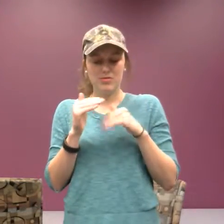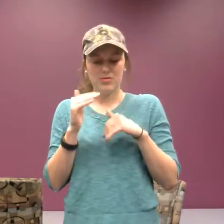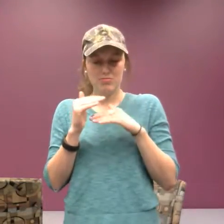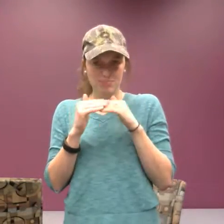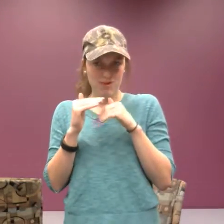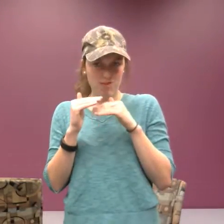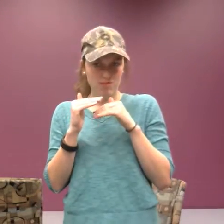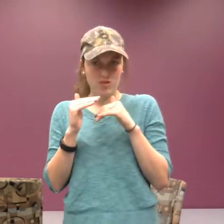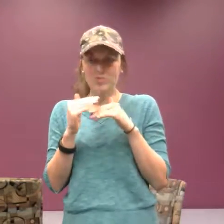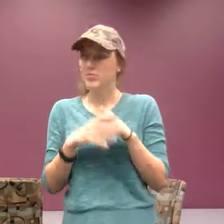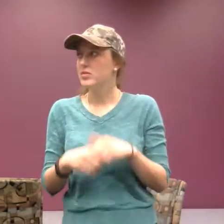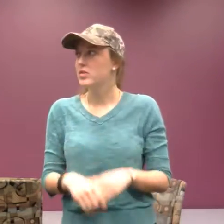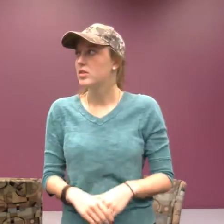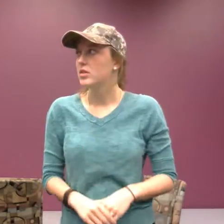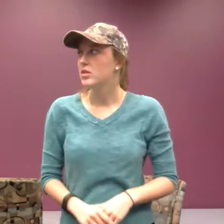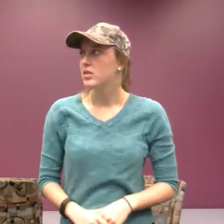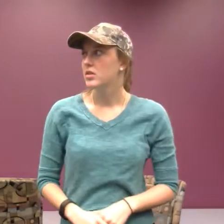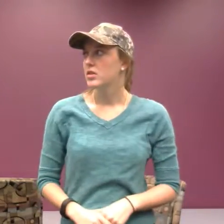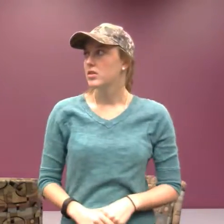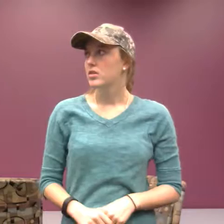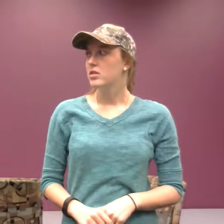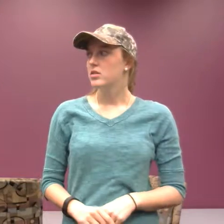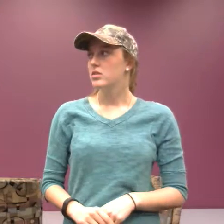is the smaller